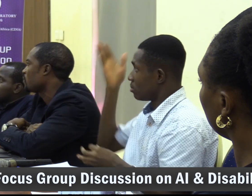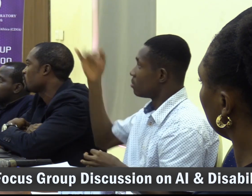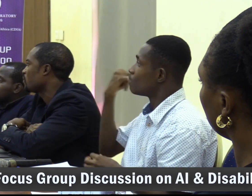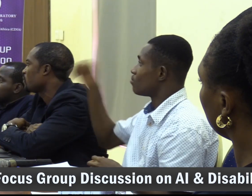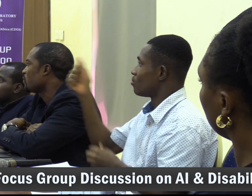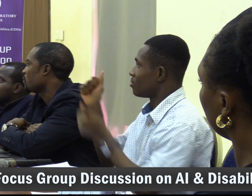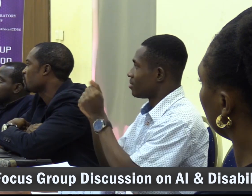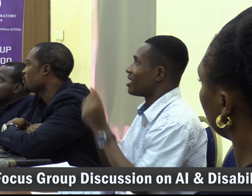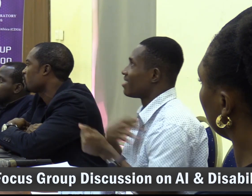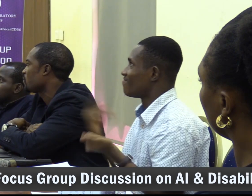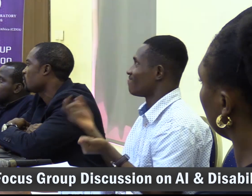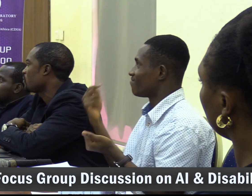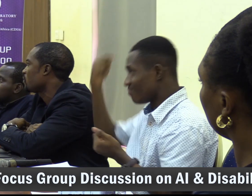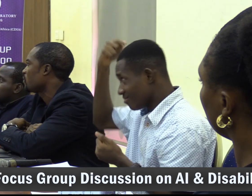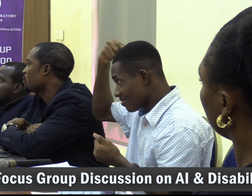if for example,